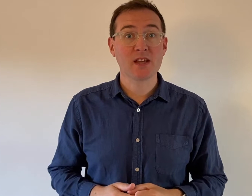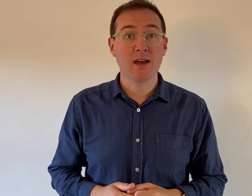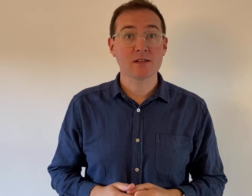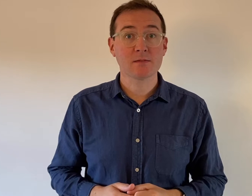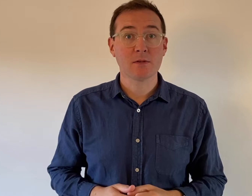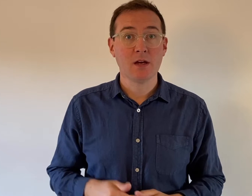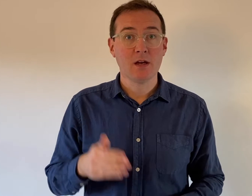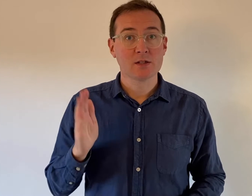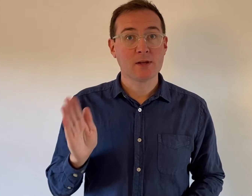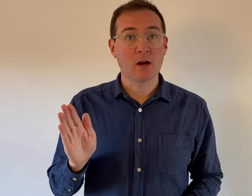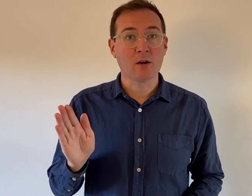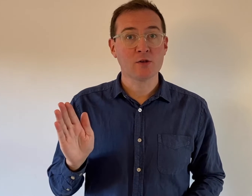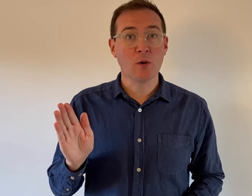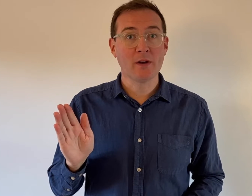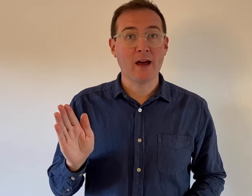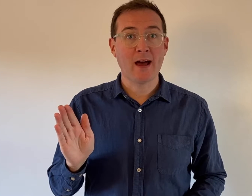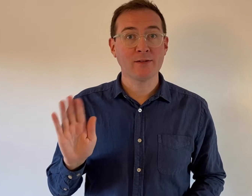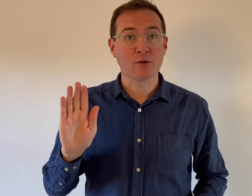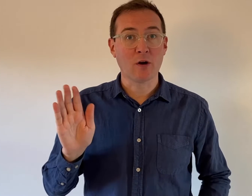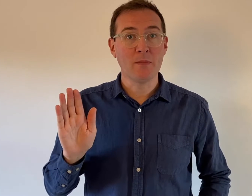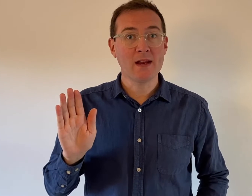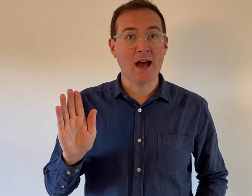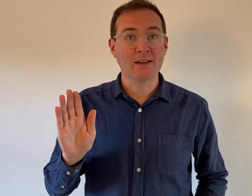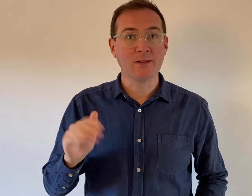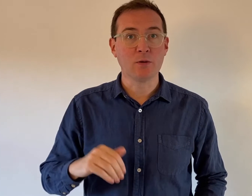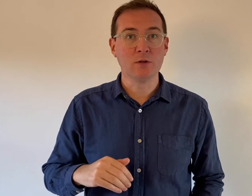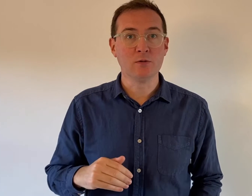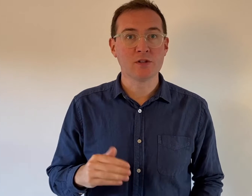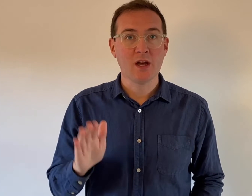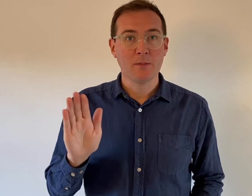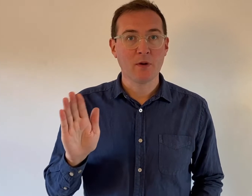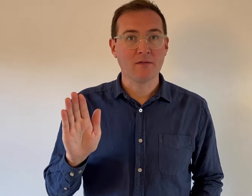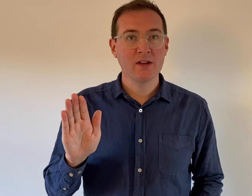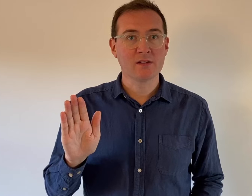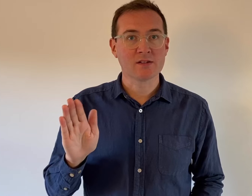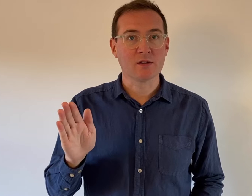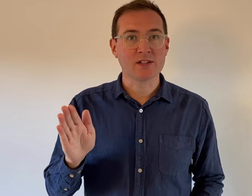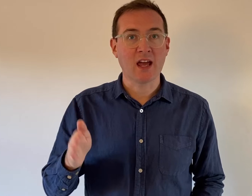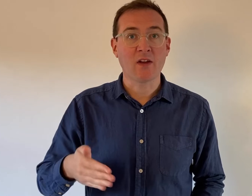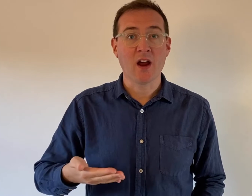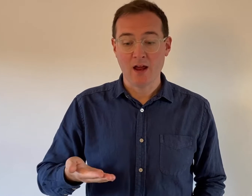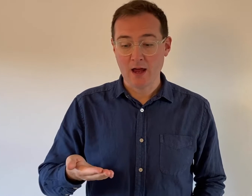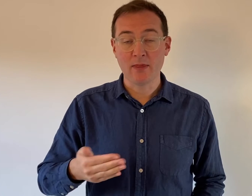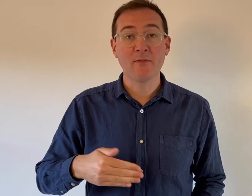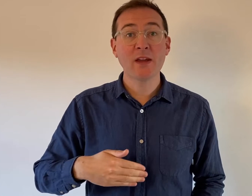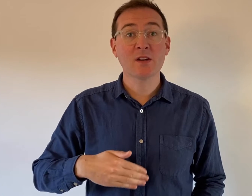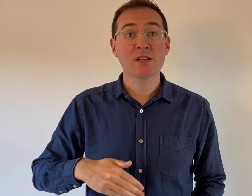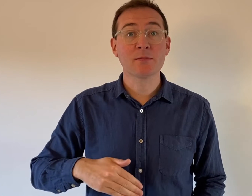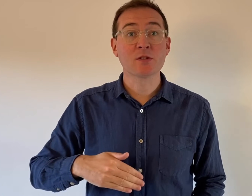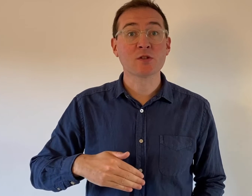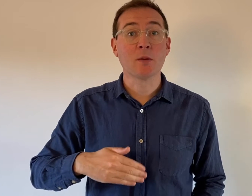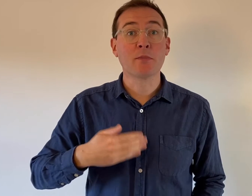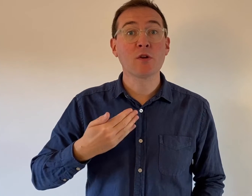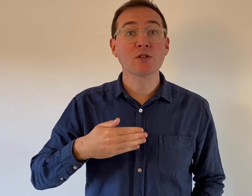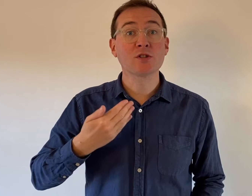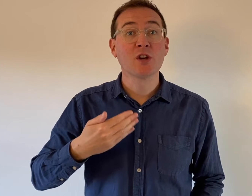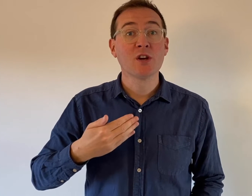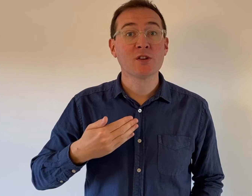upset. So take our dominant hand or our main hand that we use, put our fingers sort of together, and the fingertips are just going to brush the top